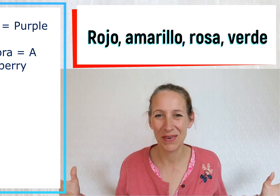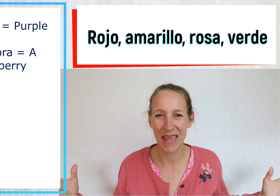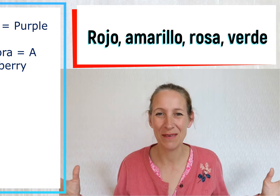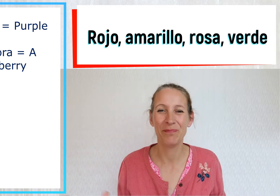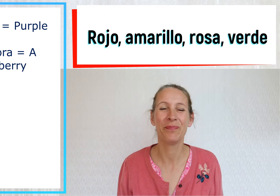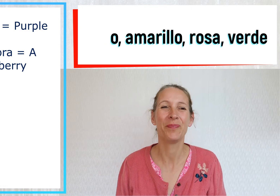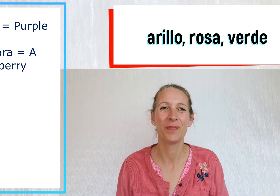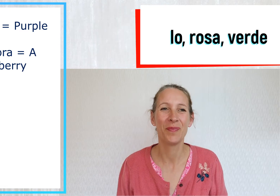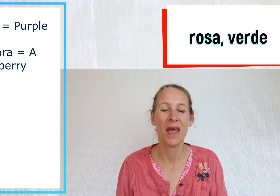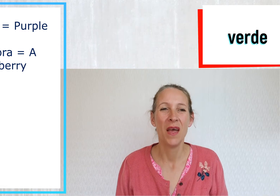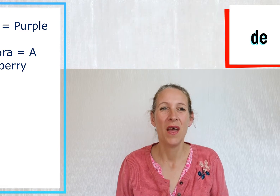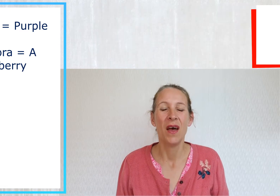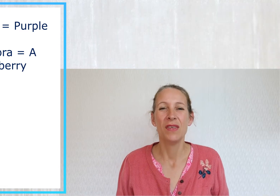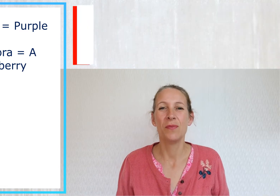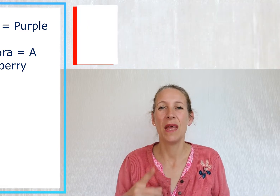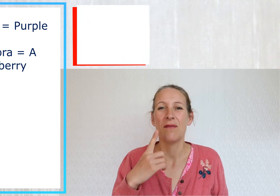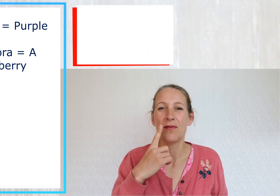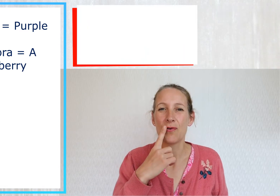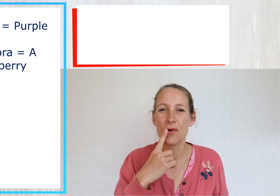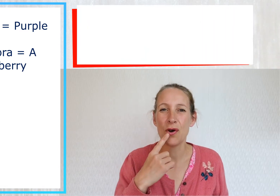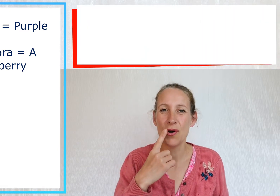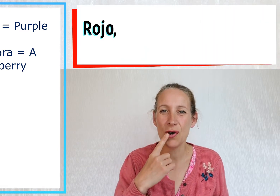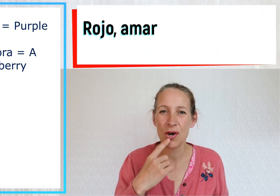Okay. So we have rojo,